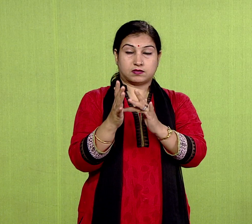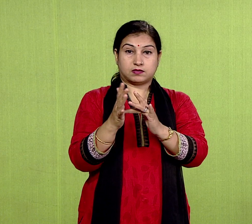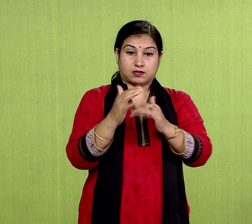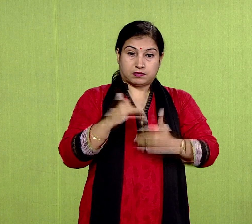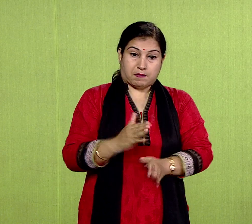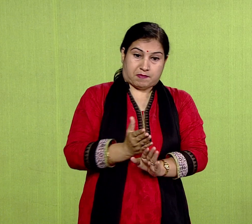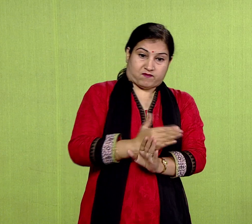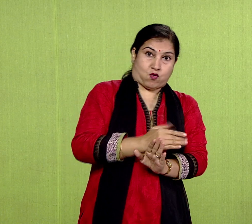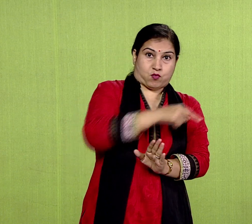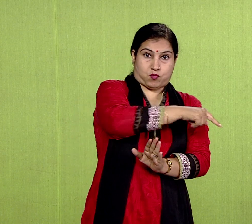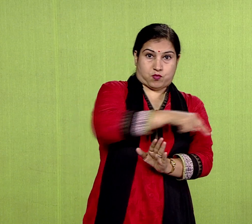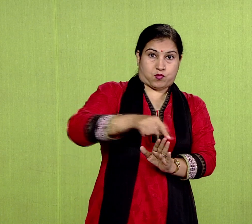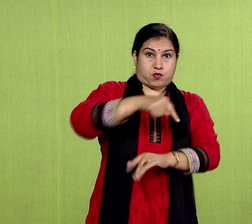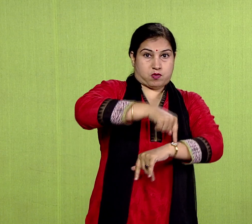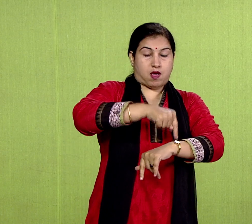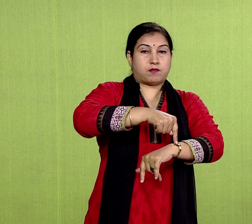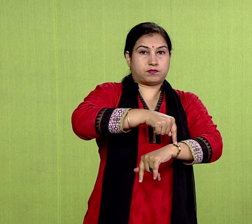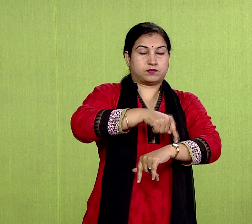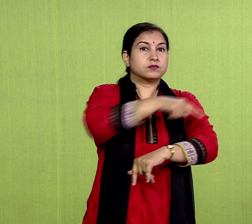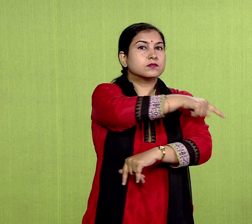This was the time when the Aryans came to India.